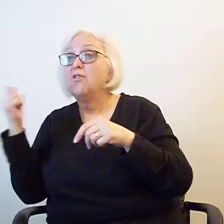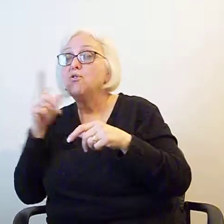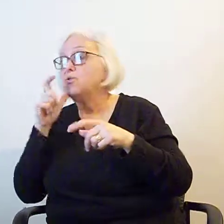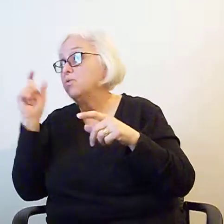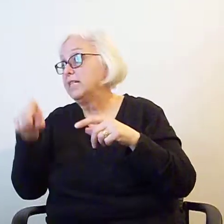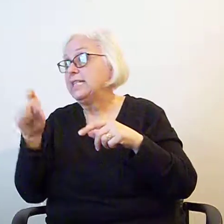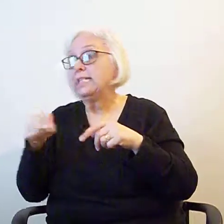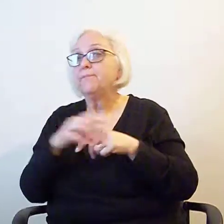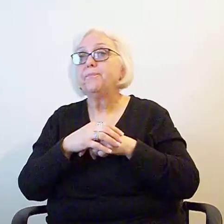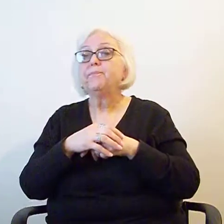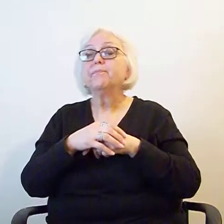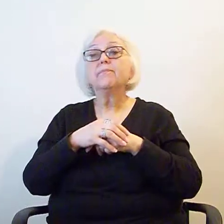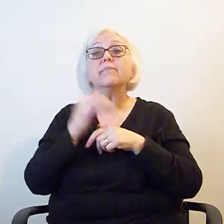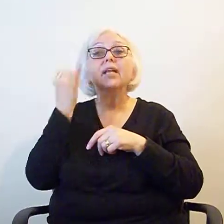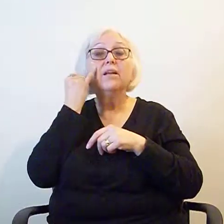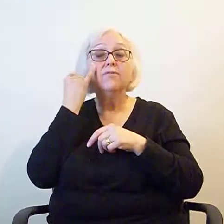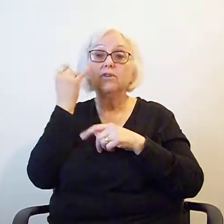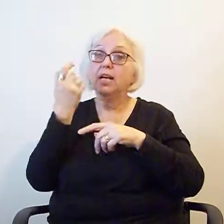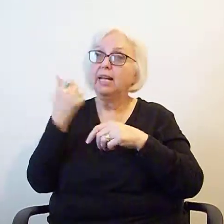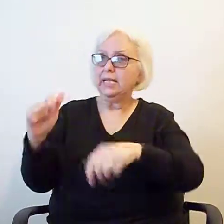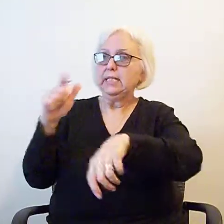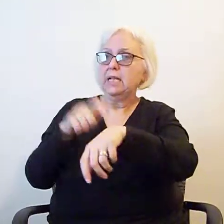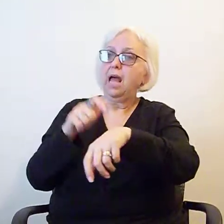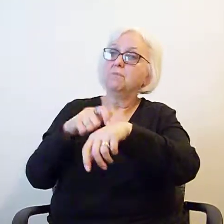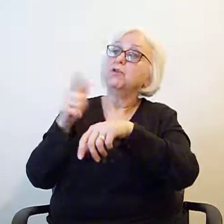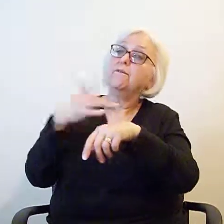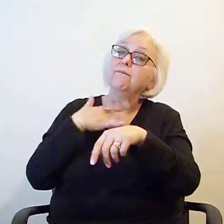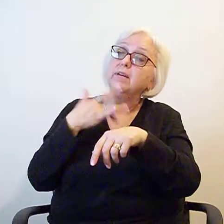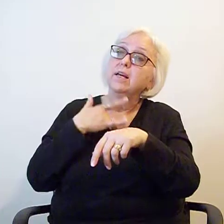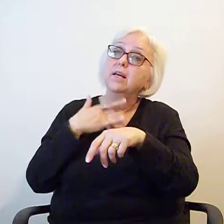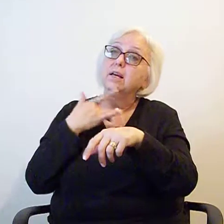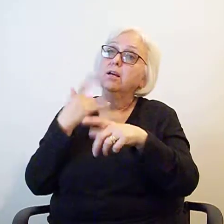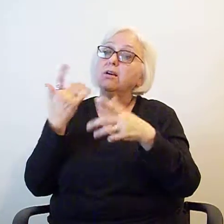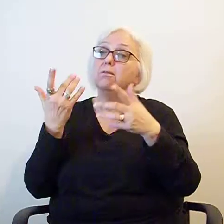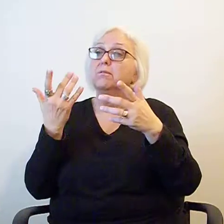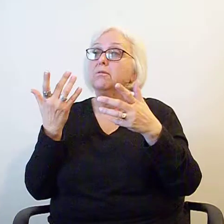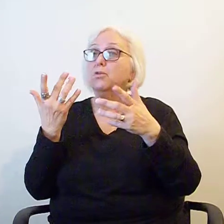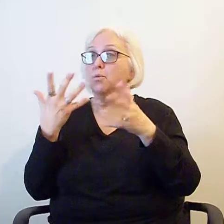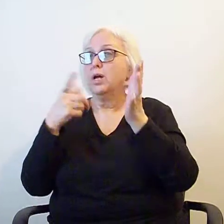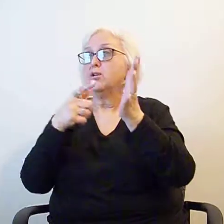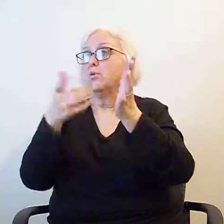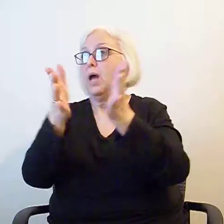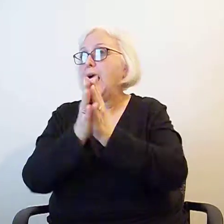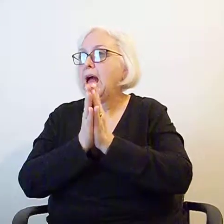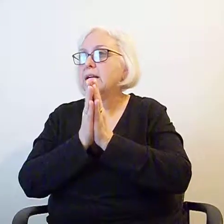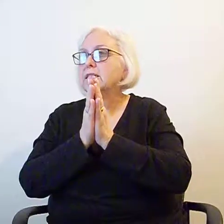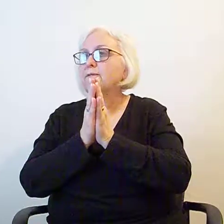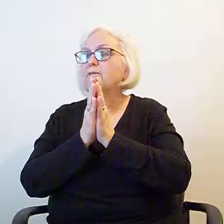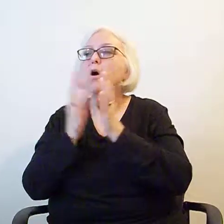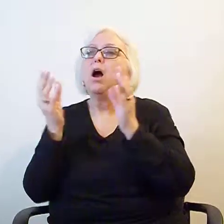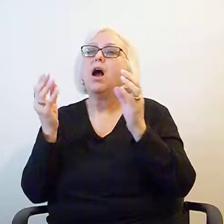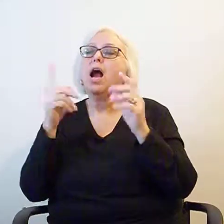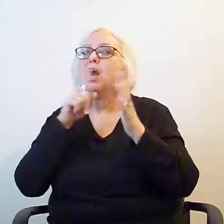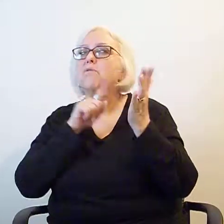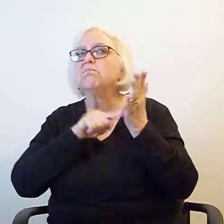At any time you feel you may want to request an external review,